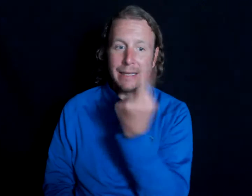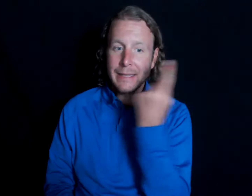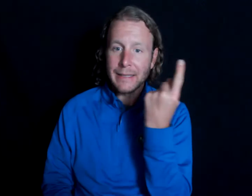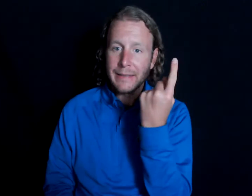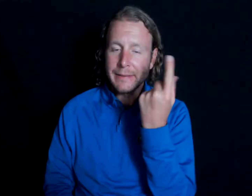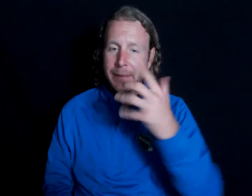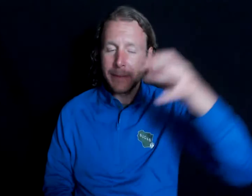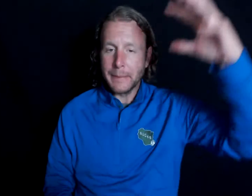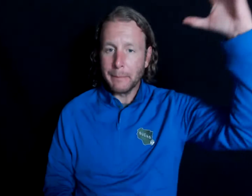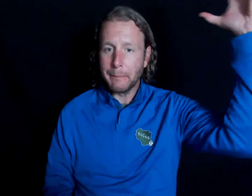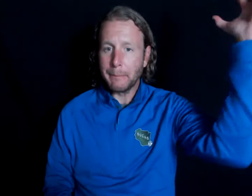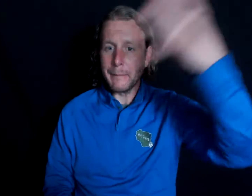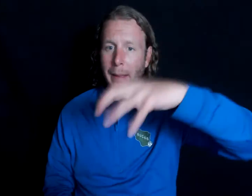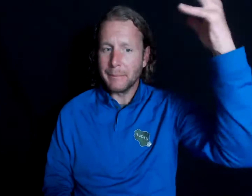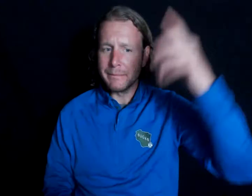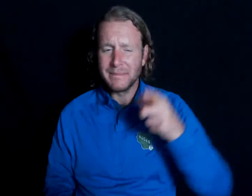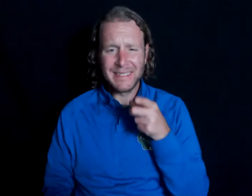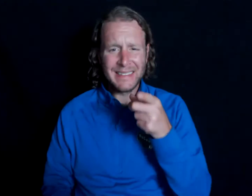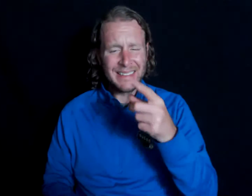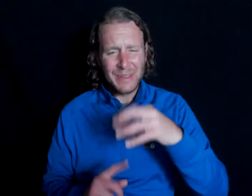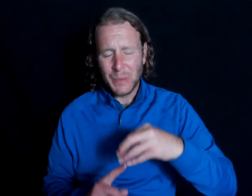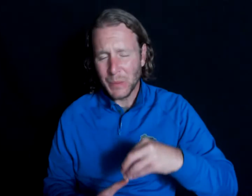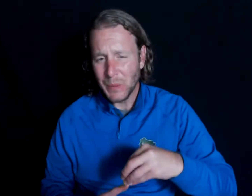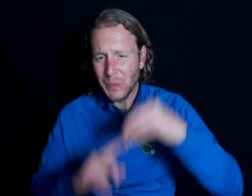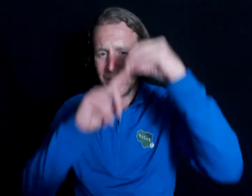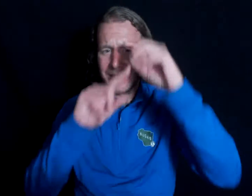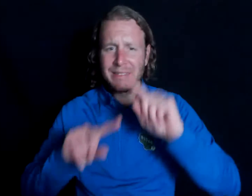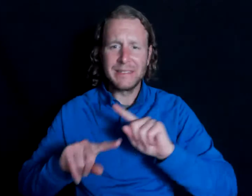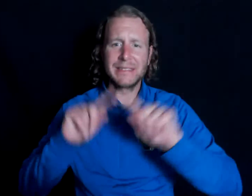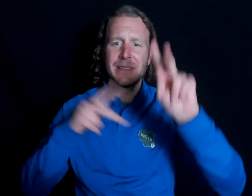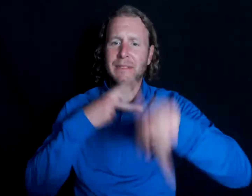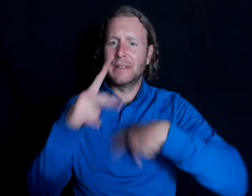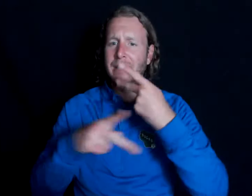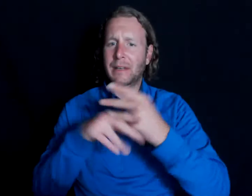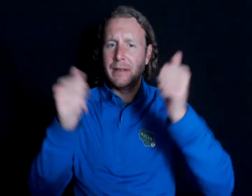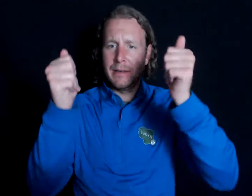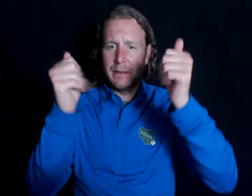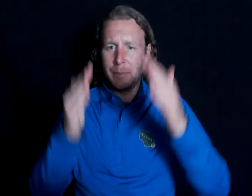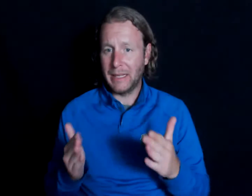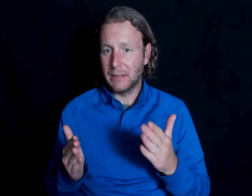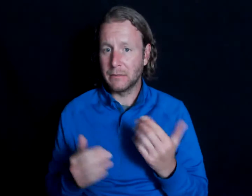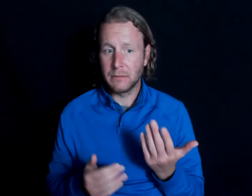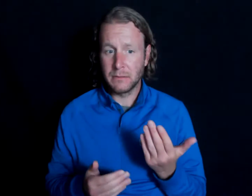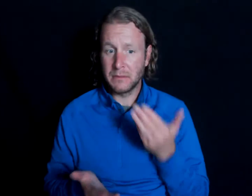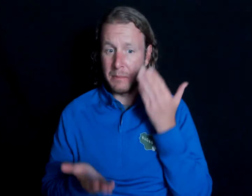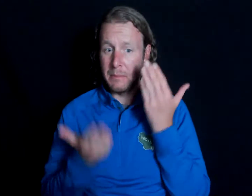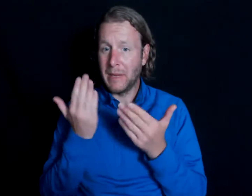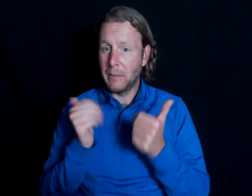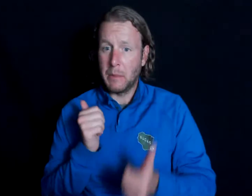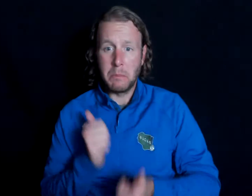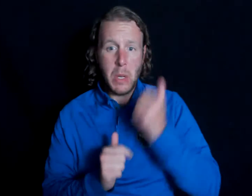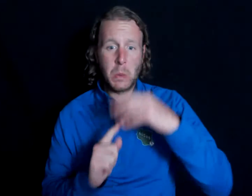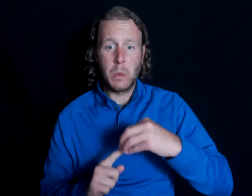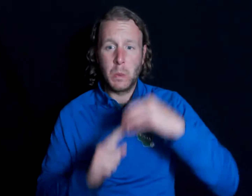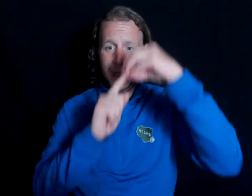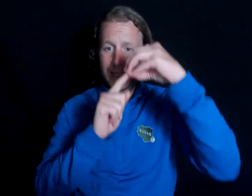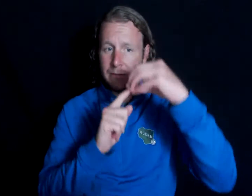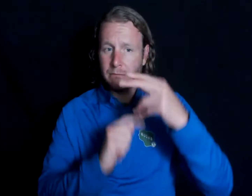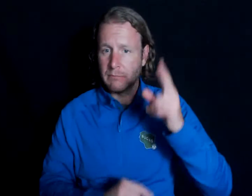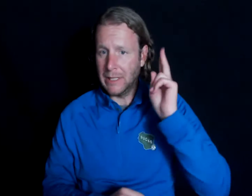mean, he's different. He's unique. Maybe the most unique player in the game today. 1 minute to go. Don't forget, coming